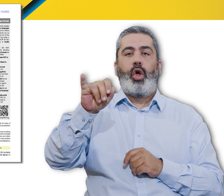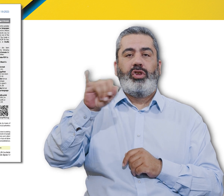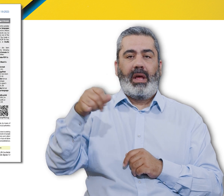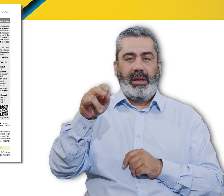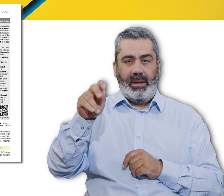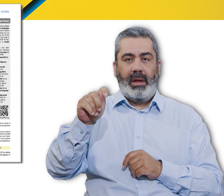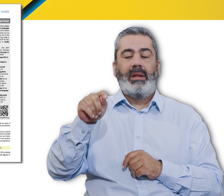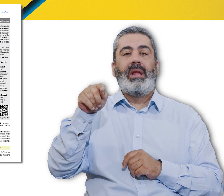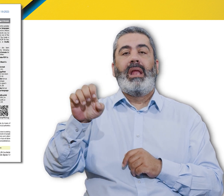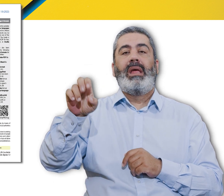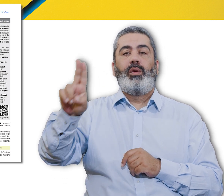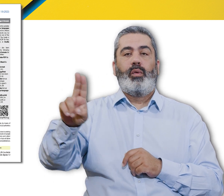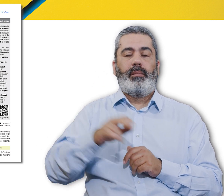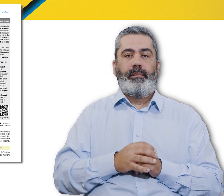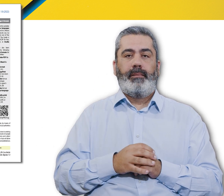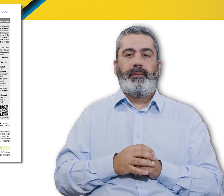https://portal4all.project.